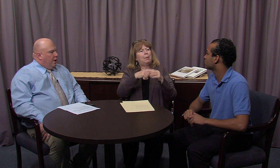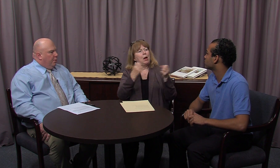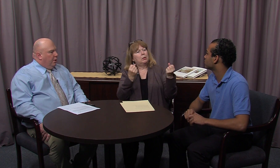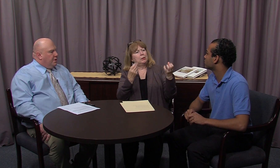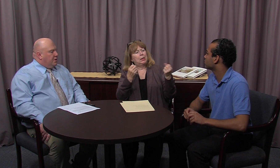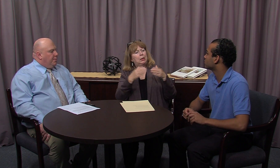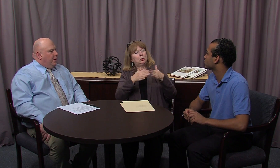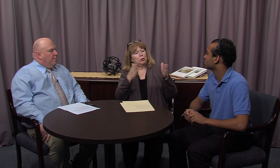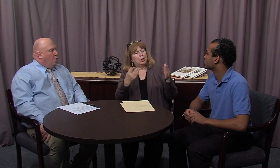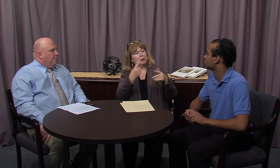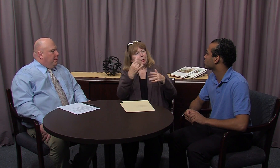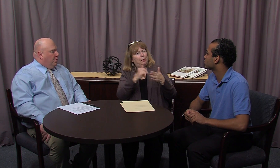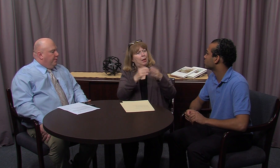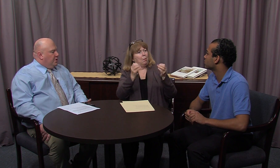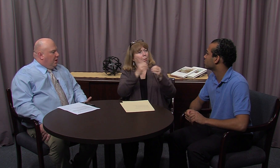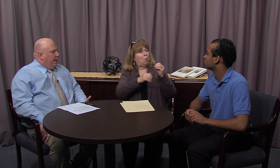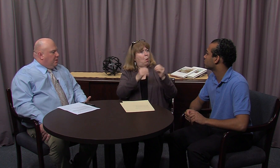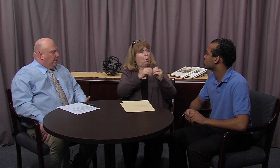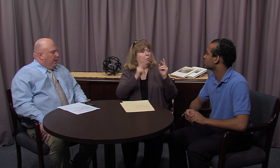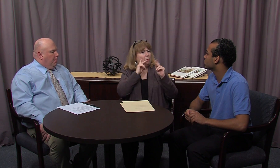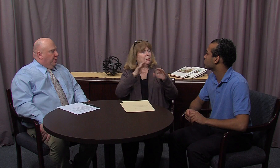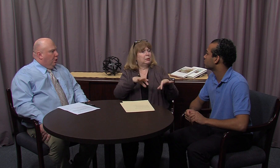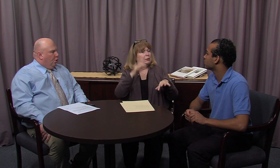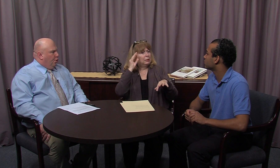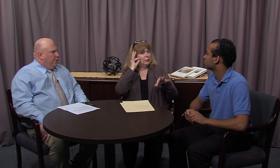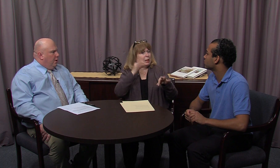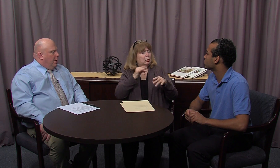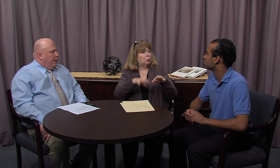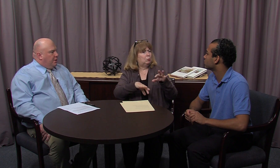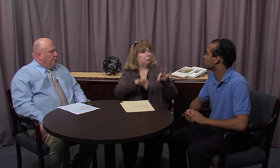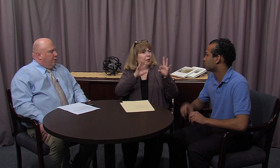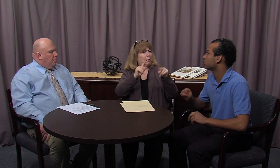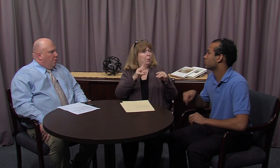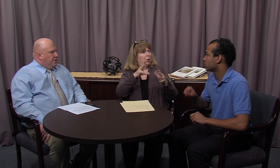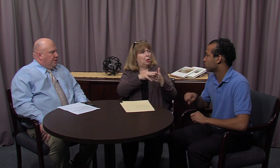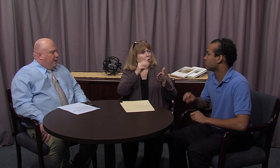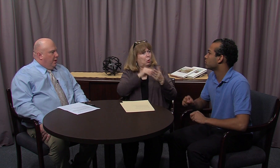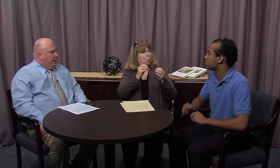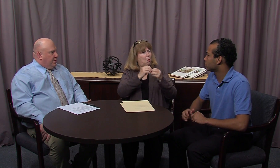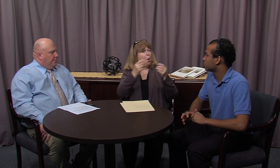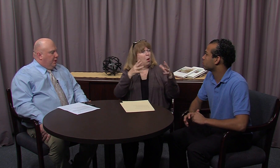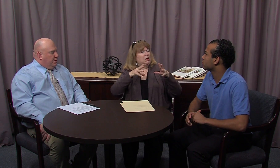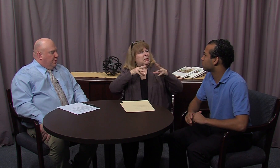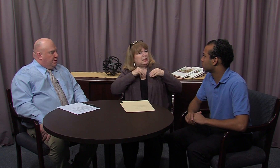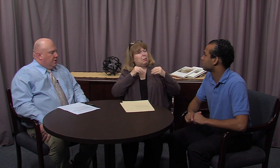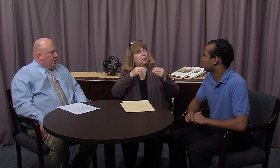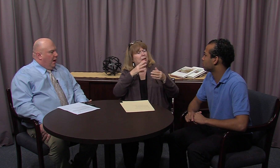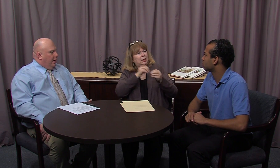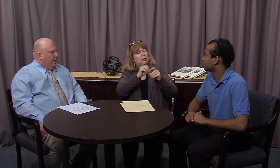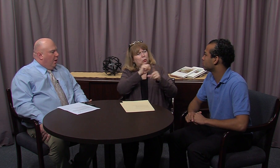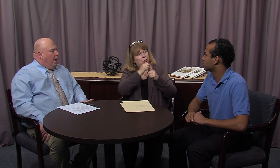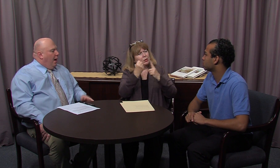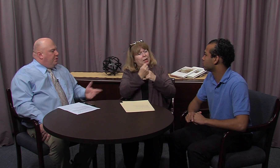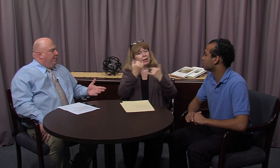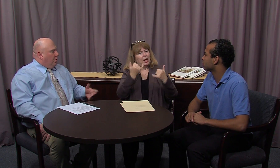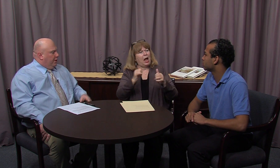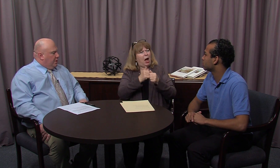general. Is it something that more people have decided to pick up and learn? It's certainly more accepted in society now. How difficult is it to